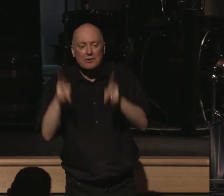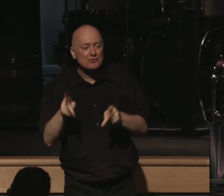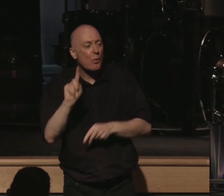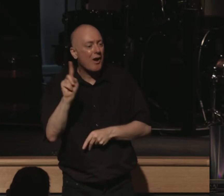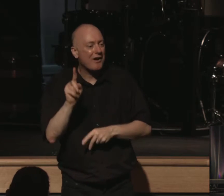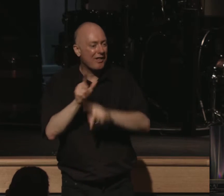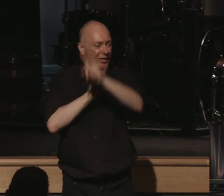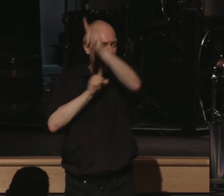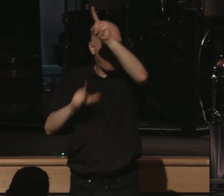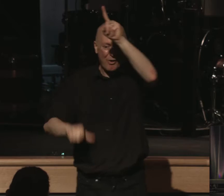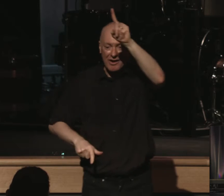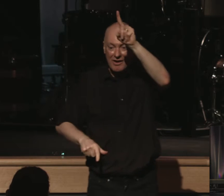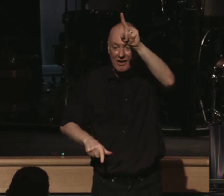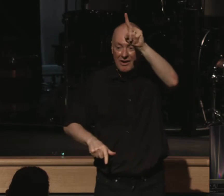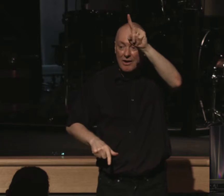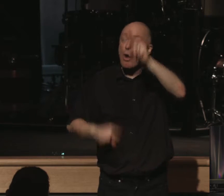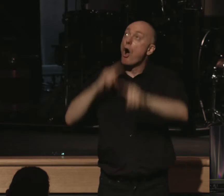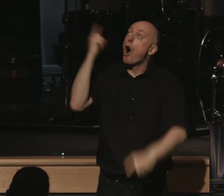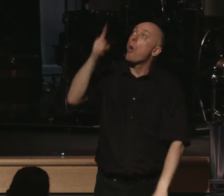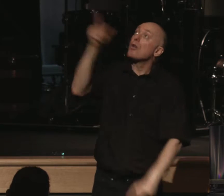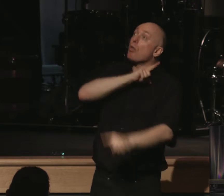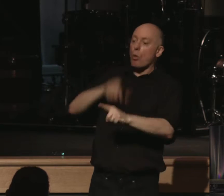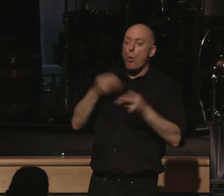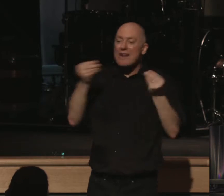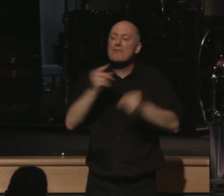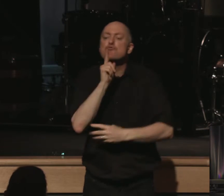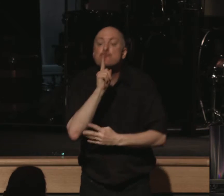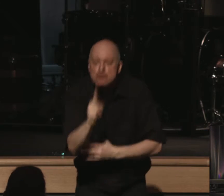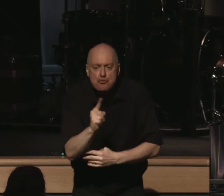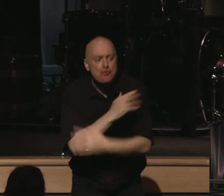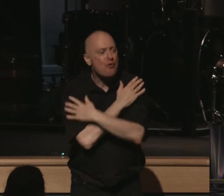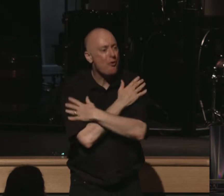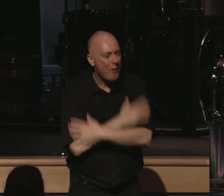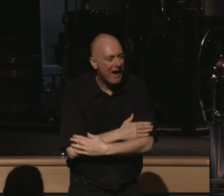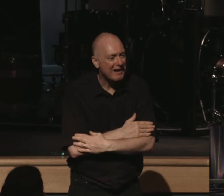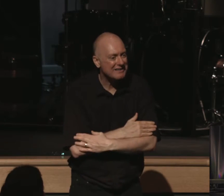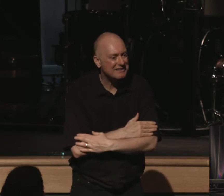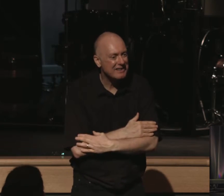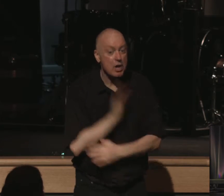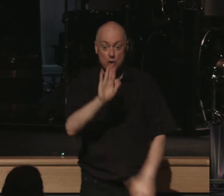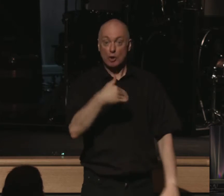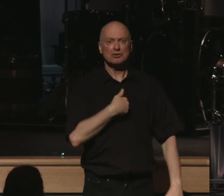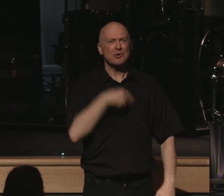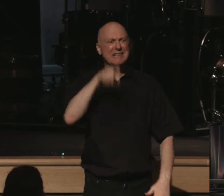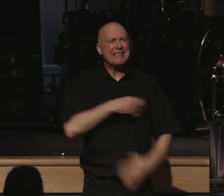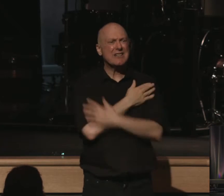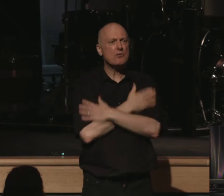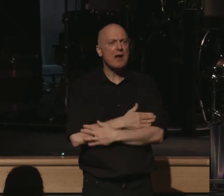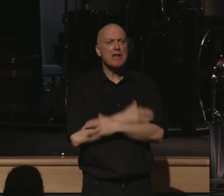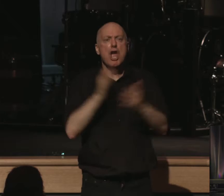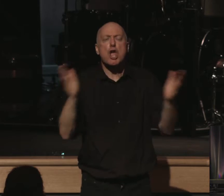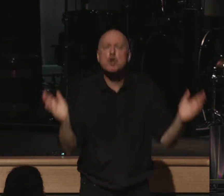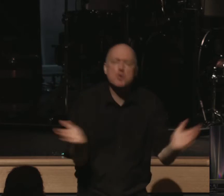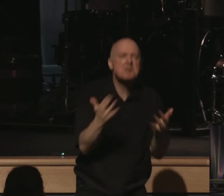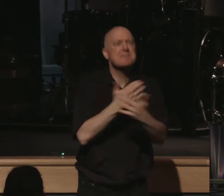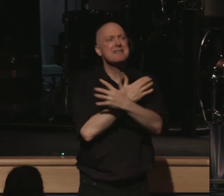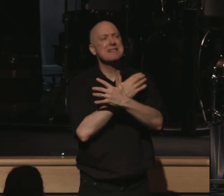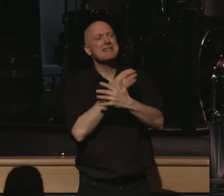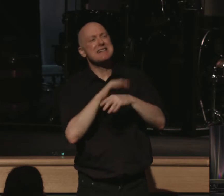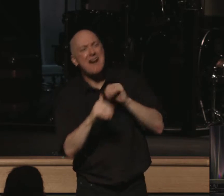Lord. Only the Lord gives true rest, loved ones. That rest of the soul, the encouragement, the comfort, the refreshment